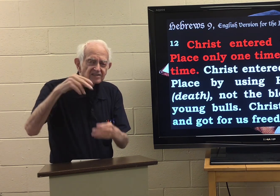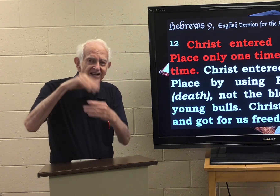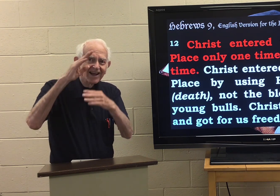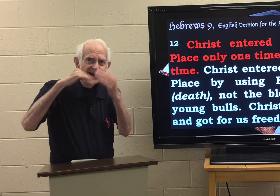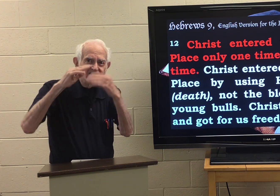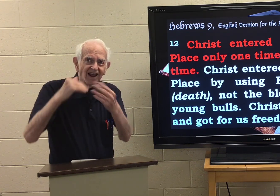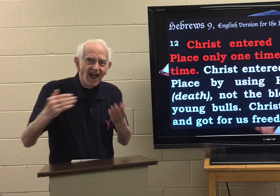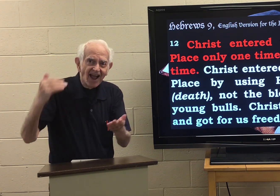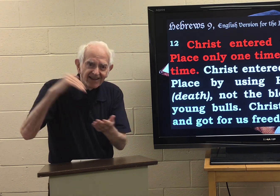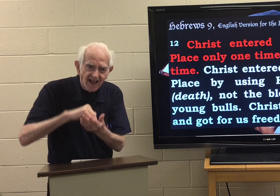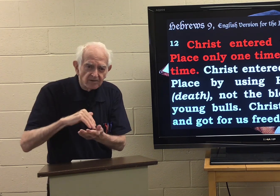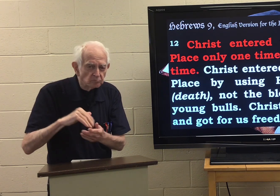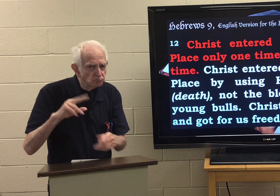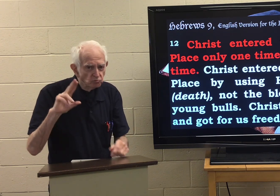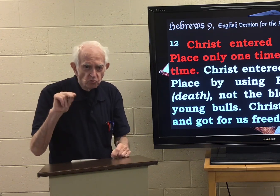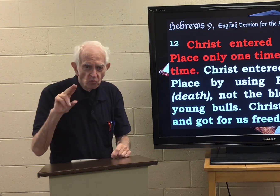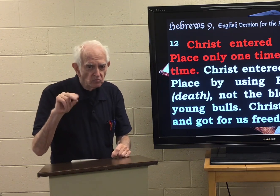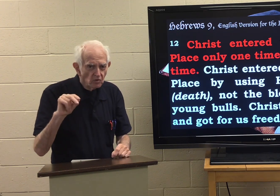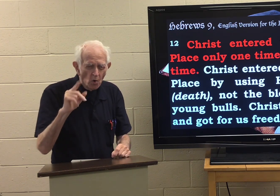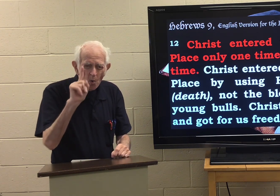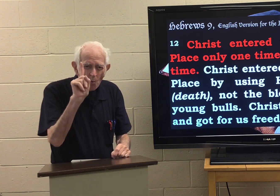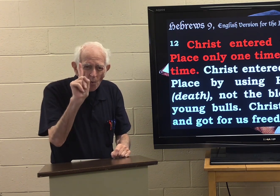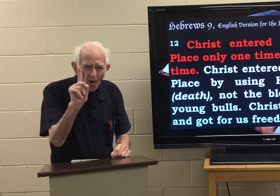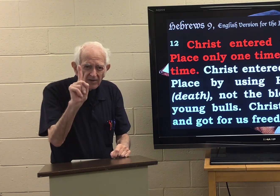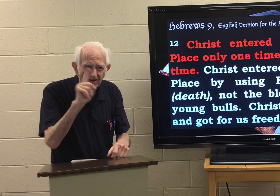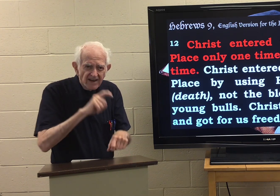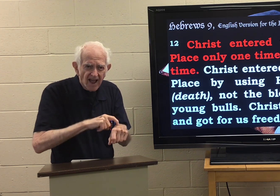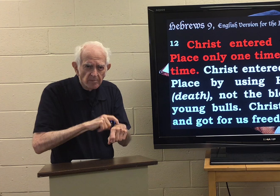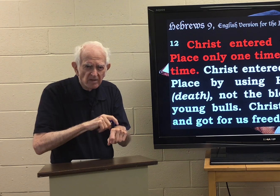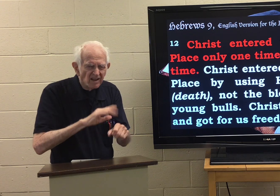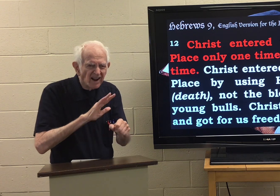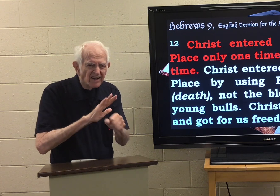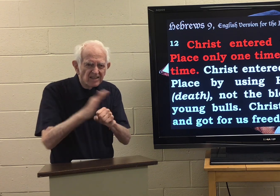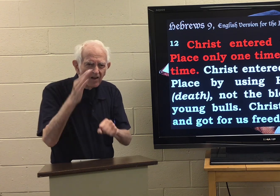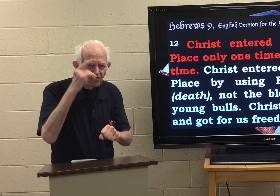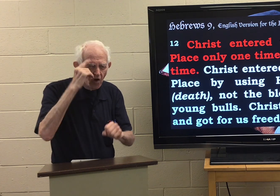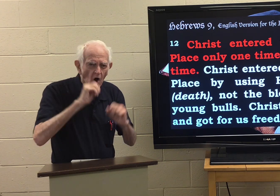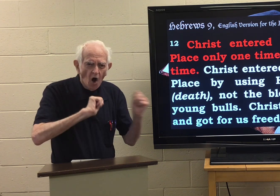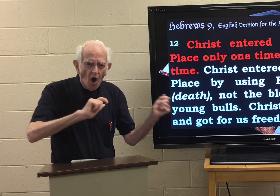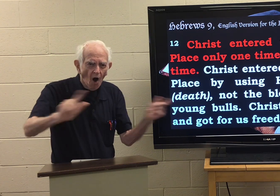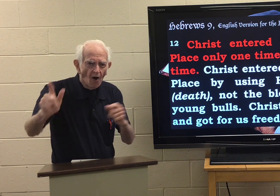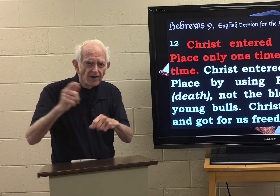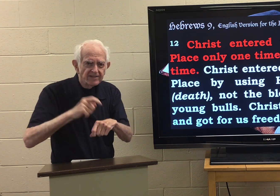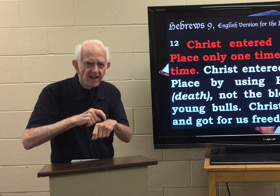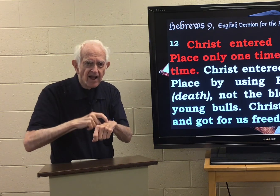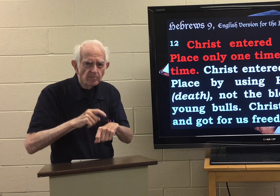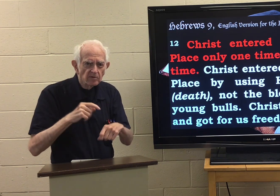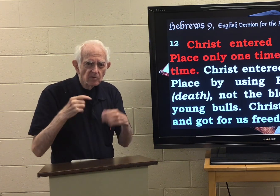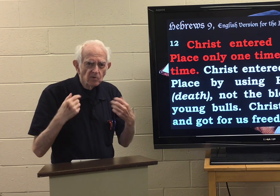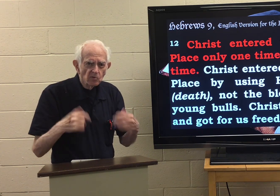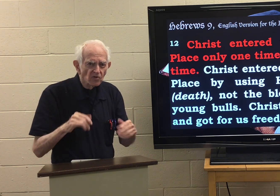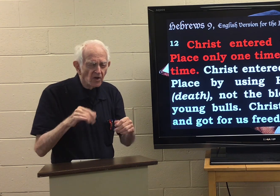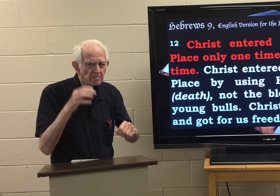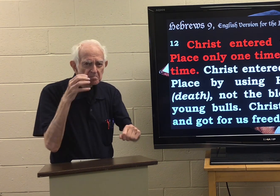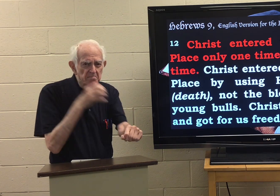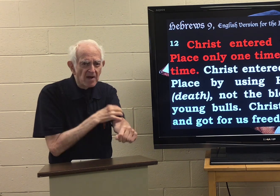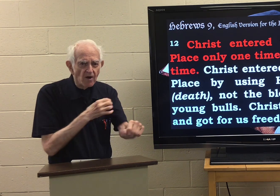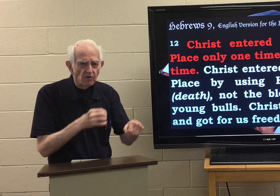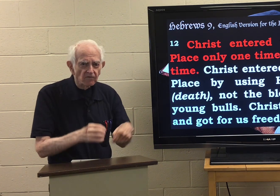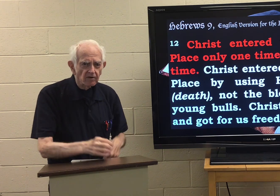then go to heaven again. No, just one time was enough for all time. Wow,